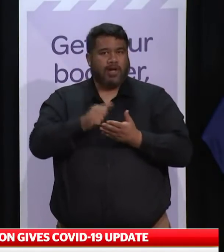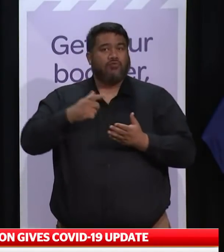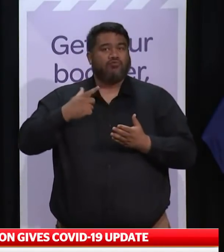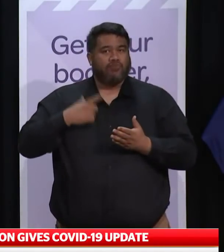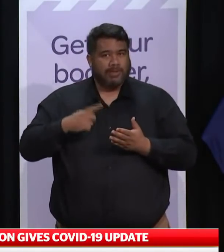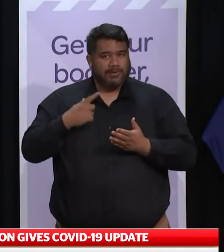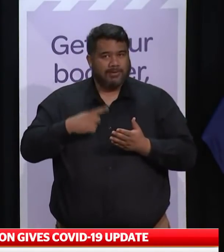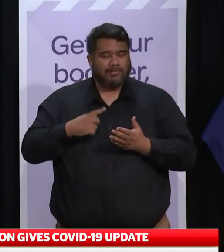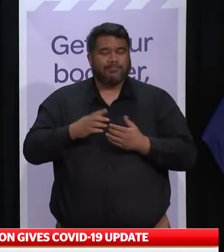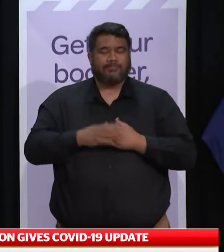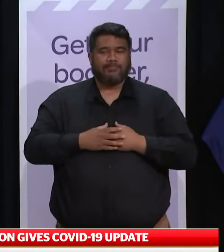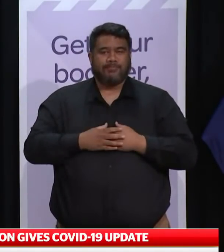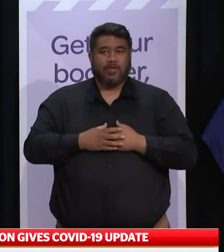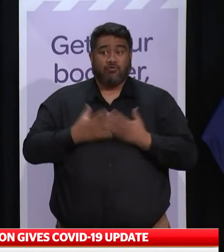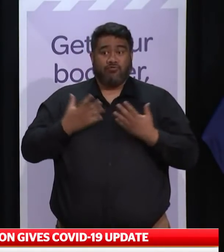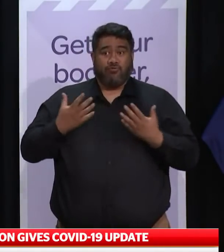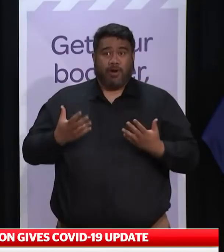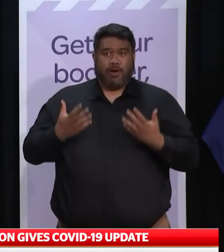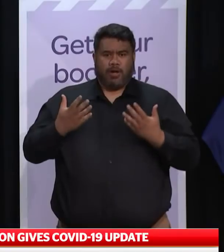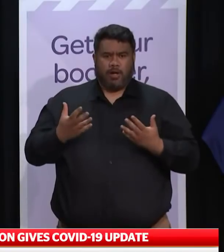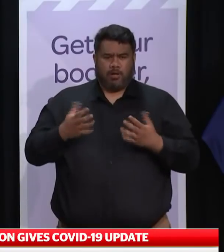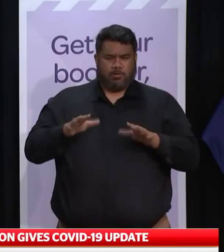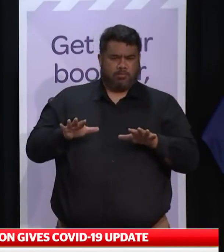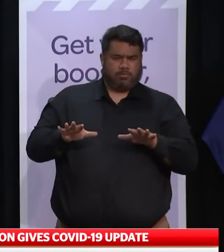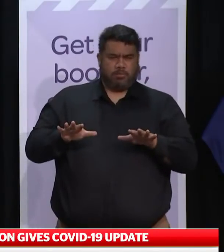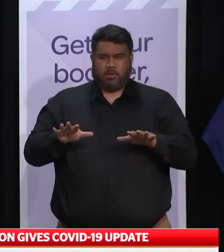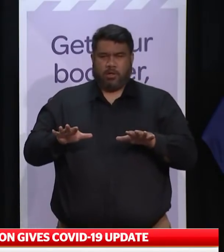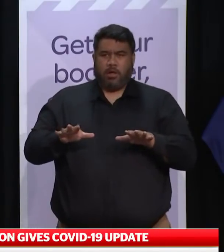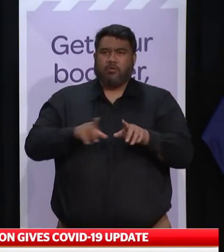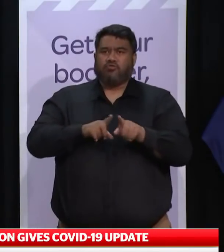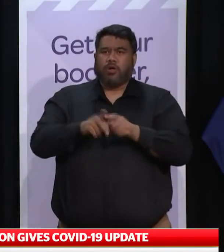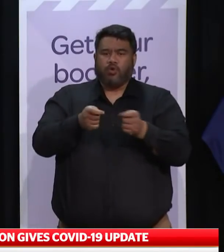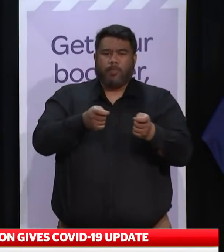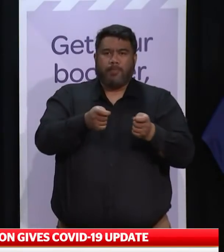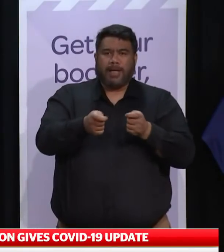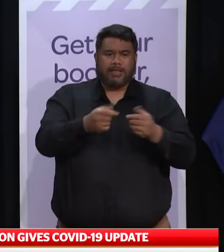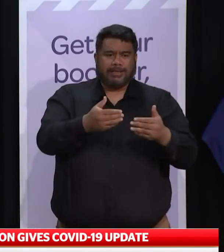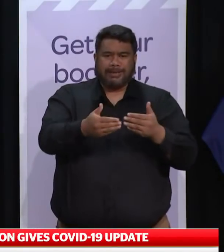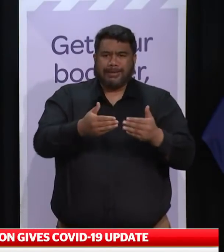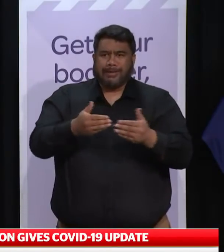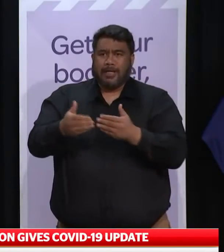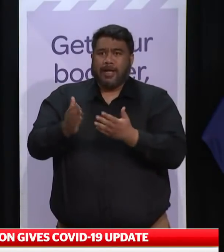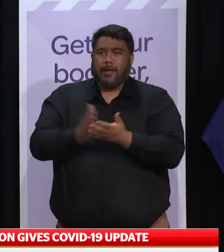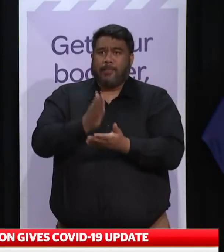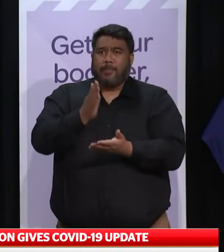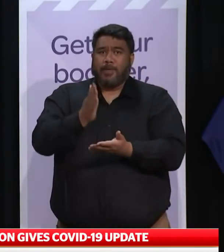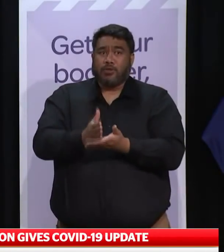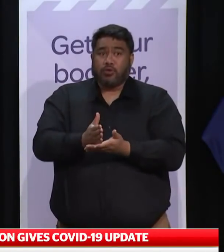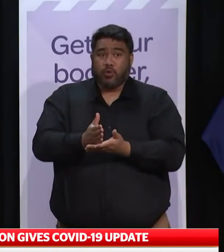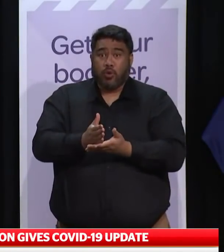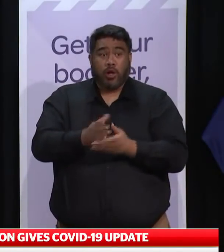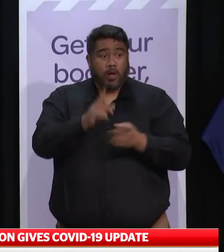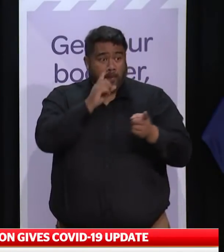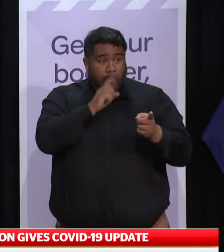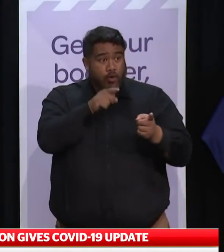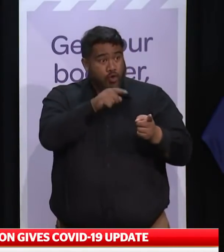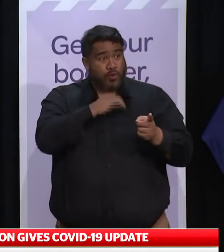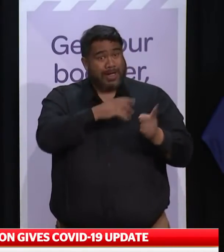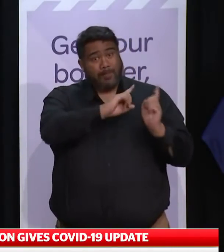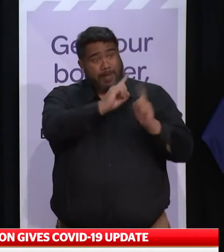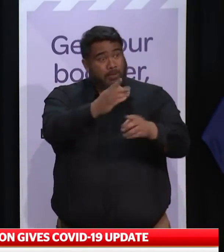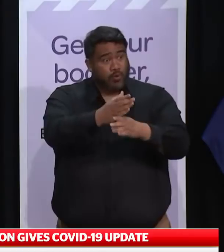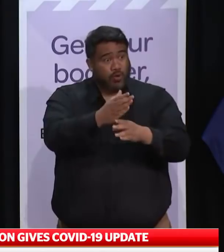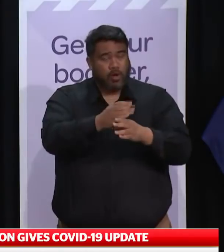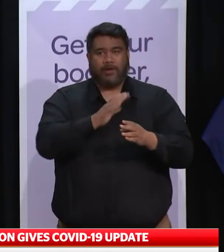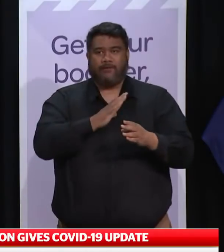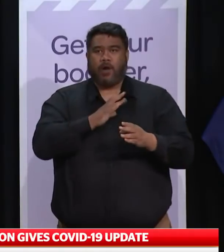the process, it is about making sure that we can manage a situation where contacts need to go to work, and therefore